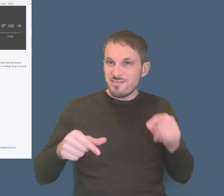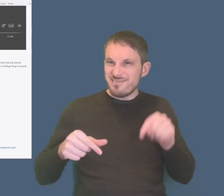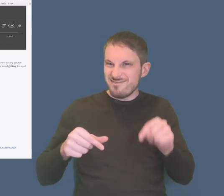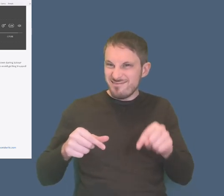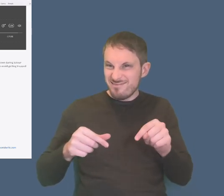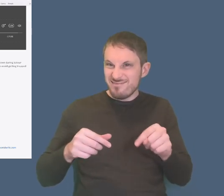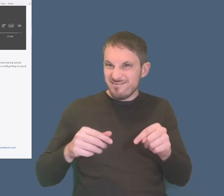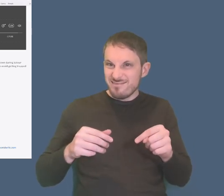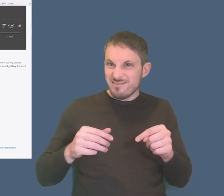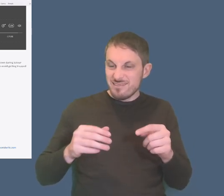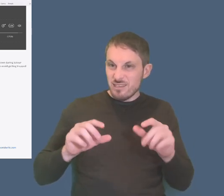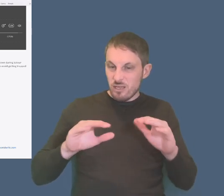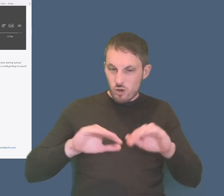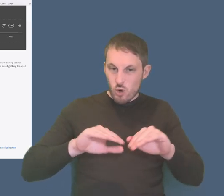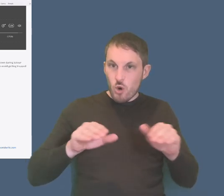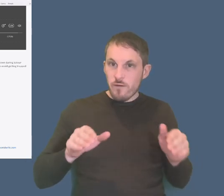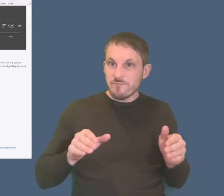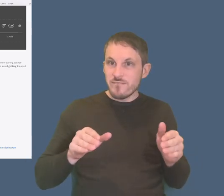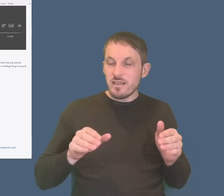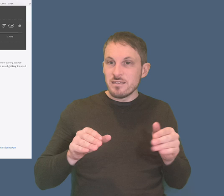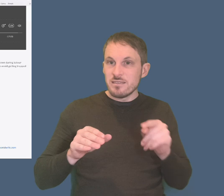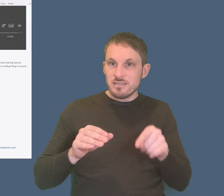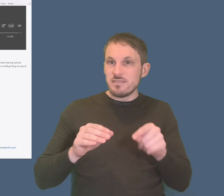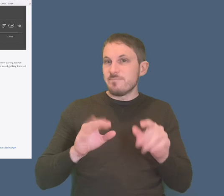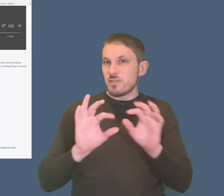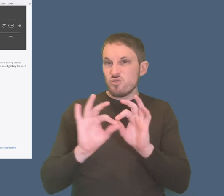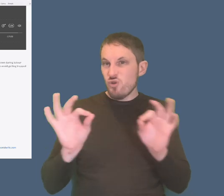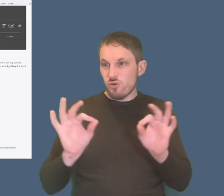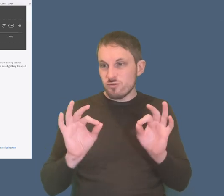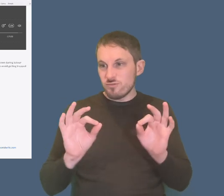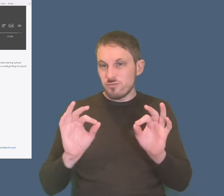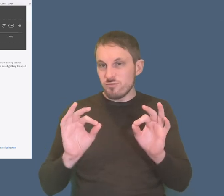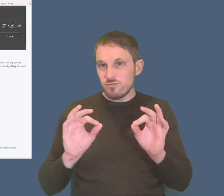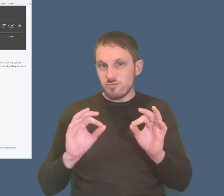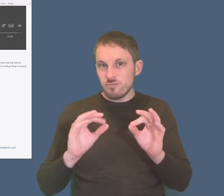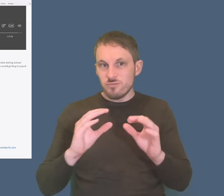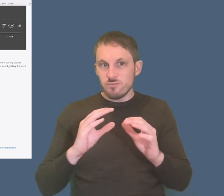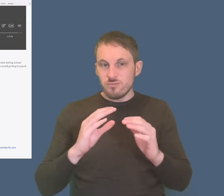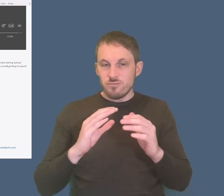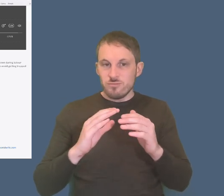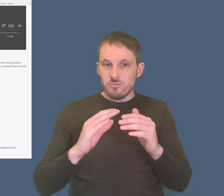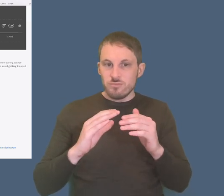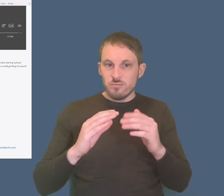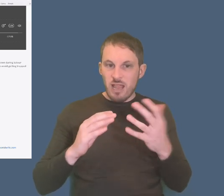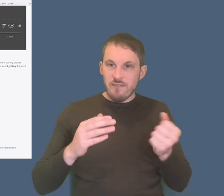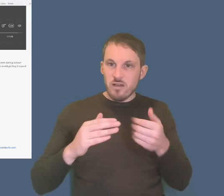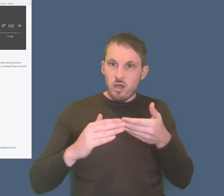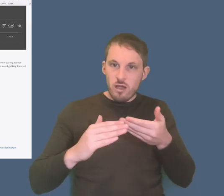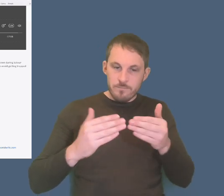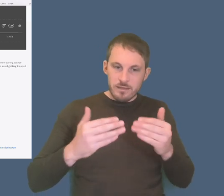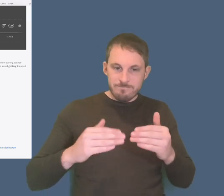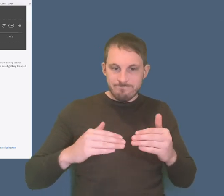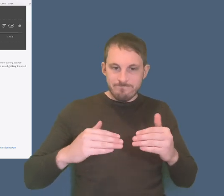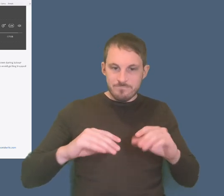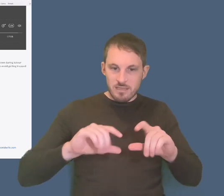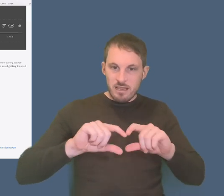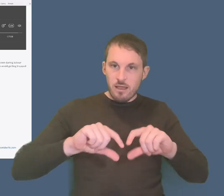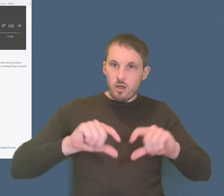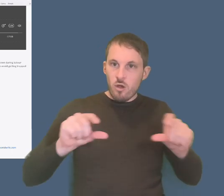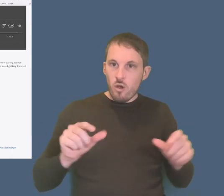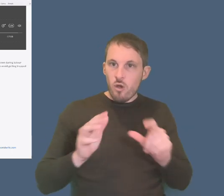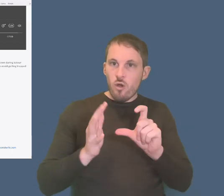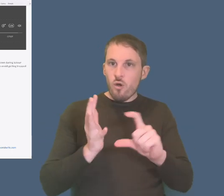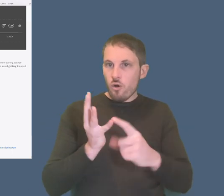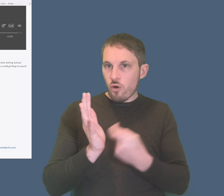pipe or guttering or a toilet roll. It doesn't go straight down. it curves, and the curve end